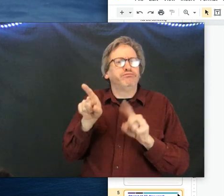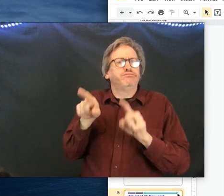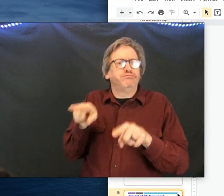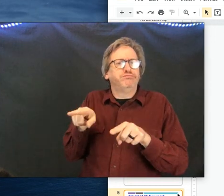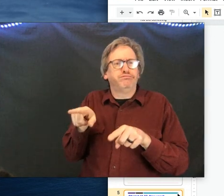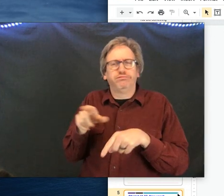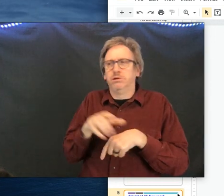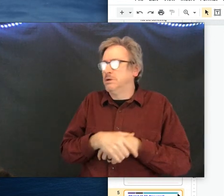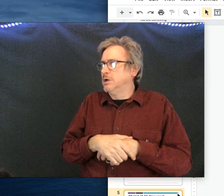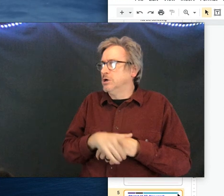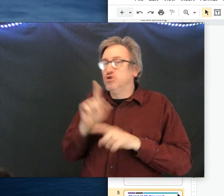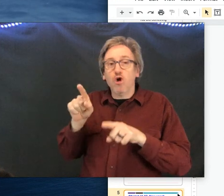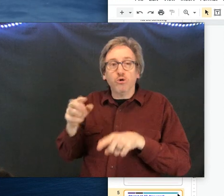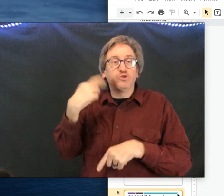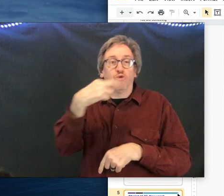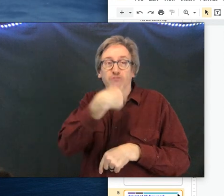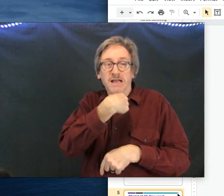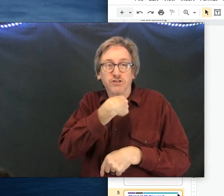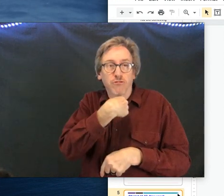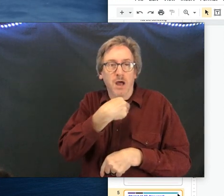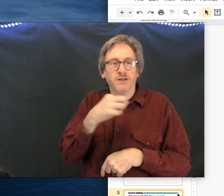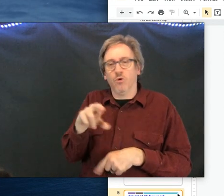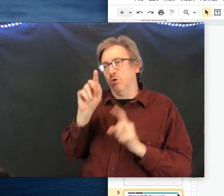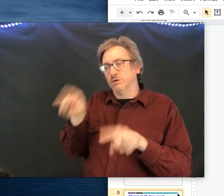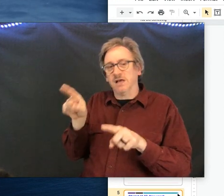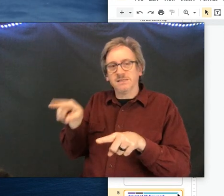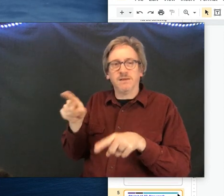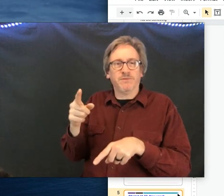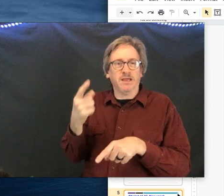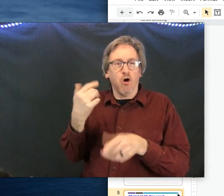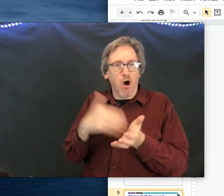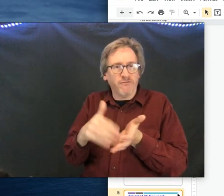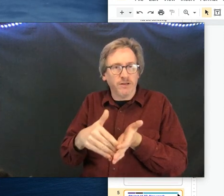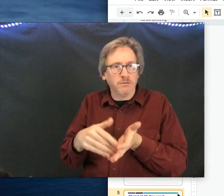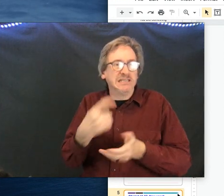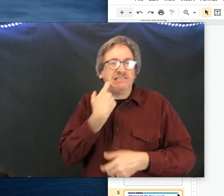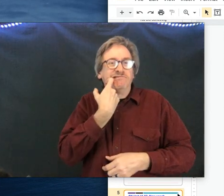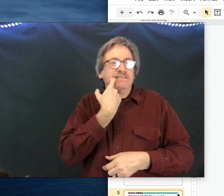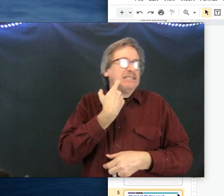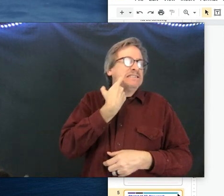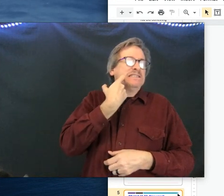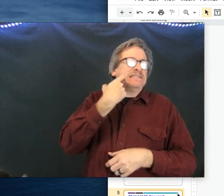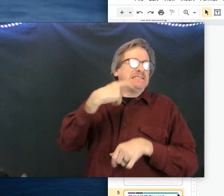someone goes to a restaurant or does something often,